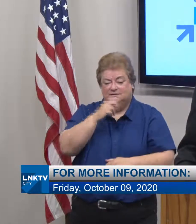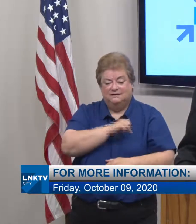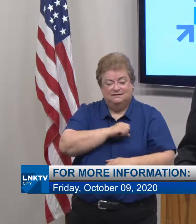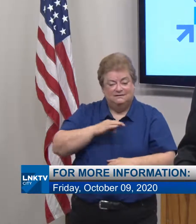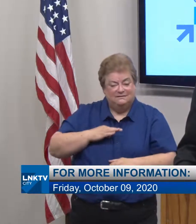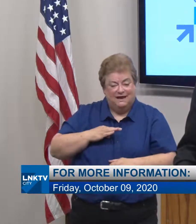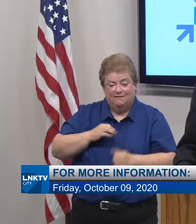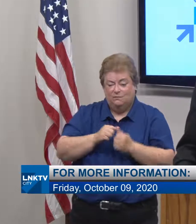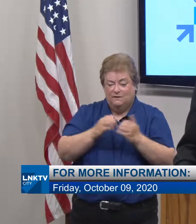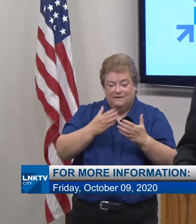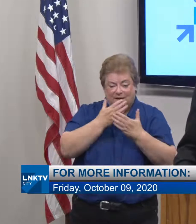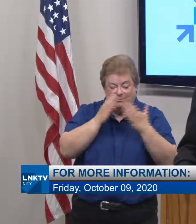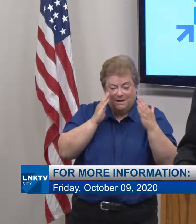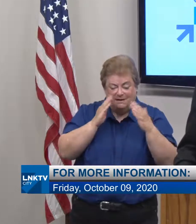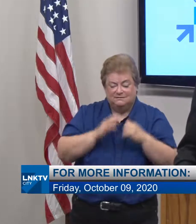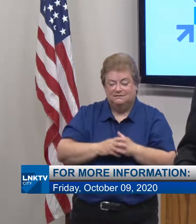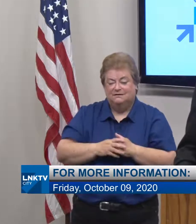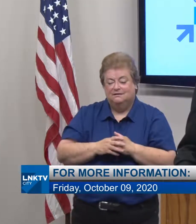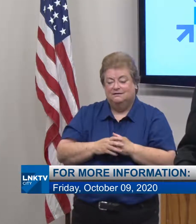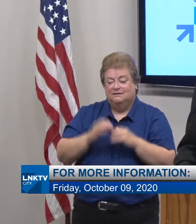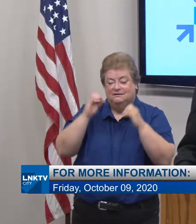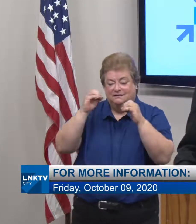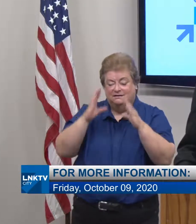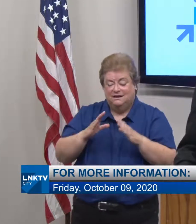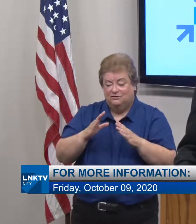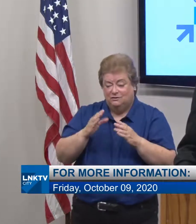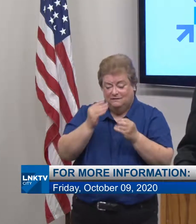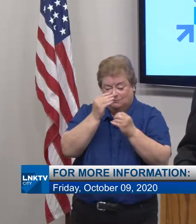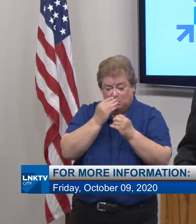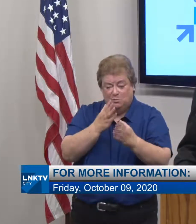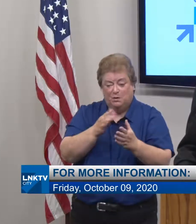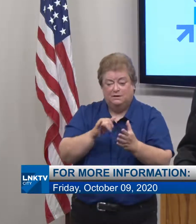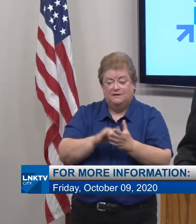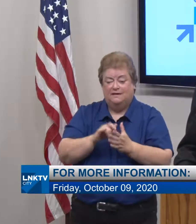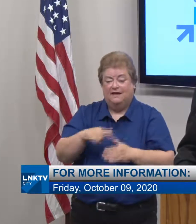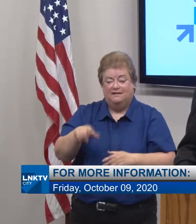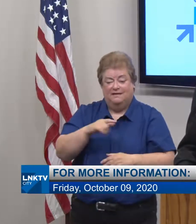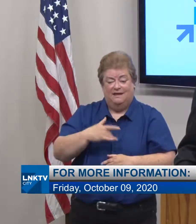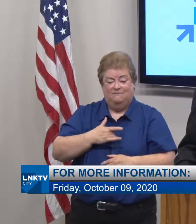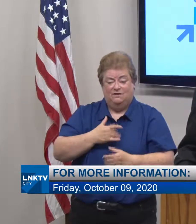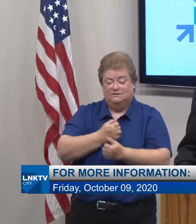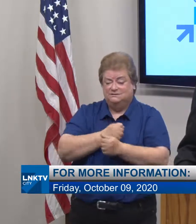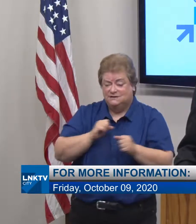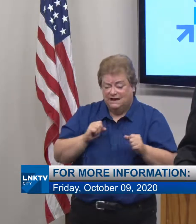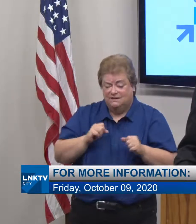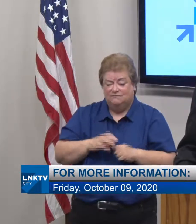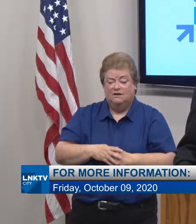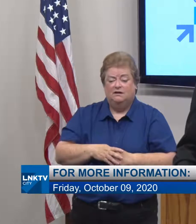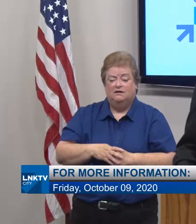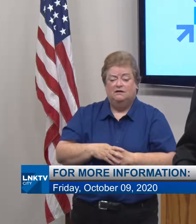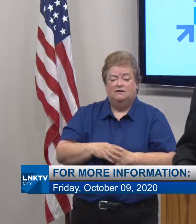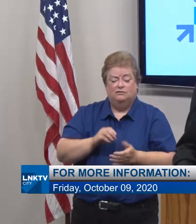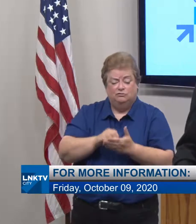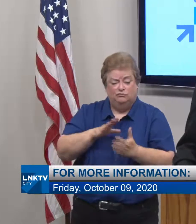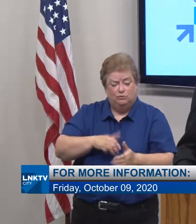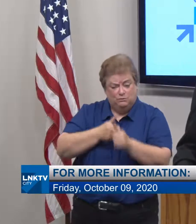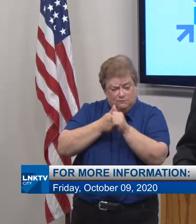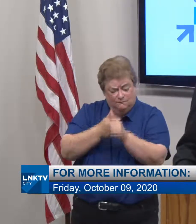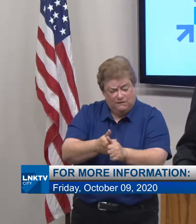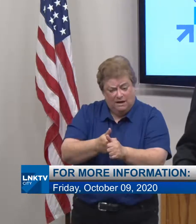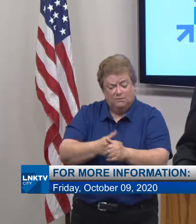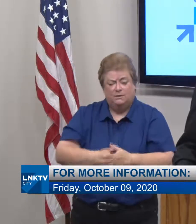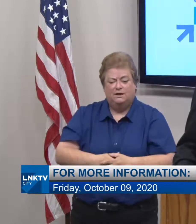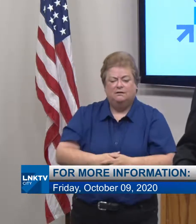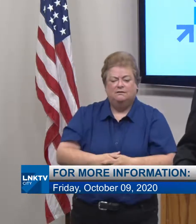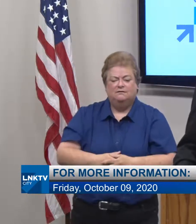Our teachers have reported that for the most part, they feel safe. The students are compliant.